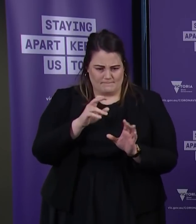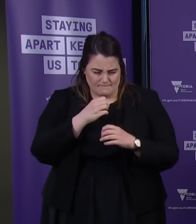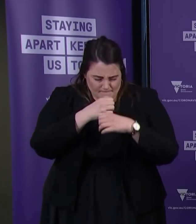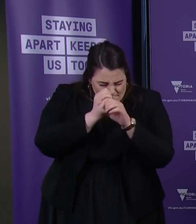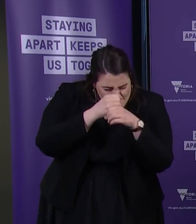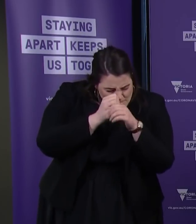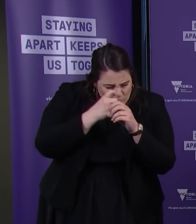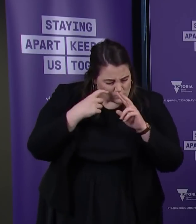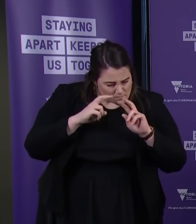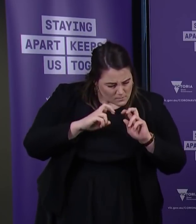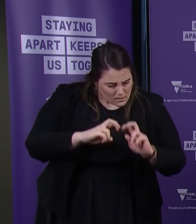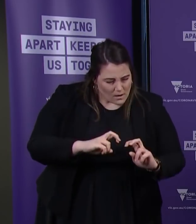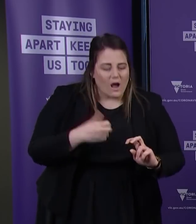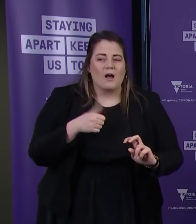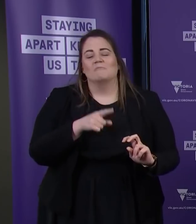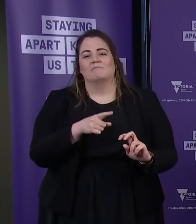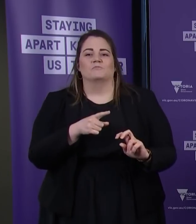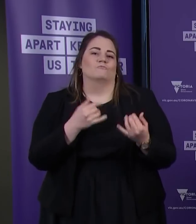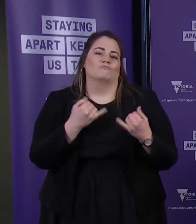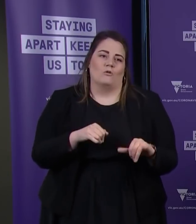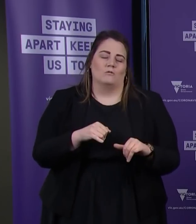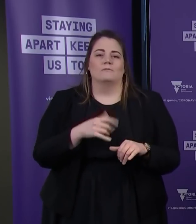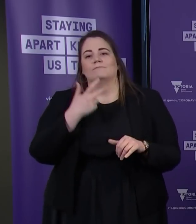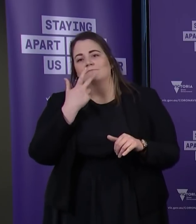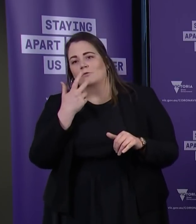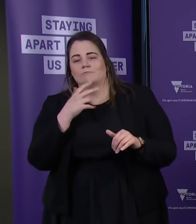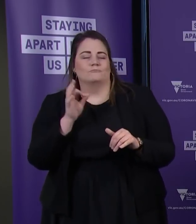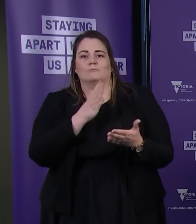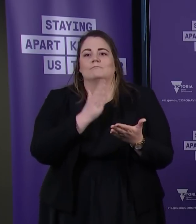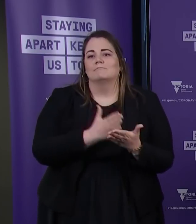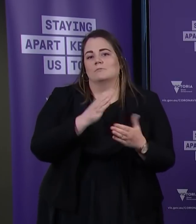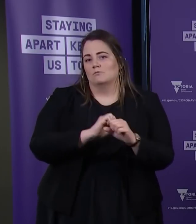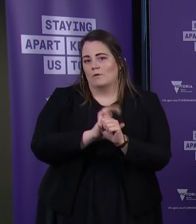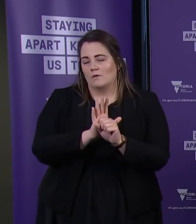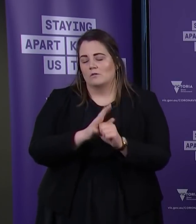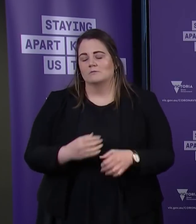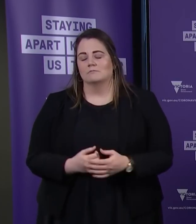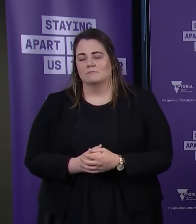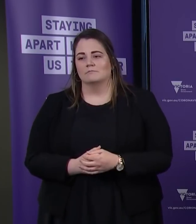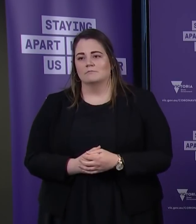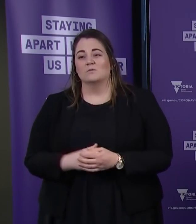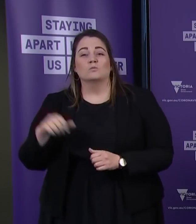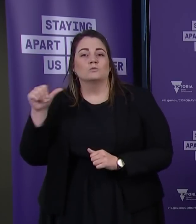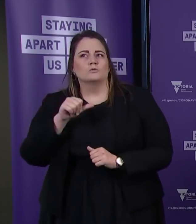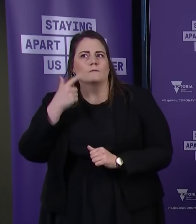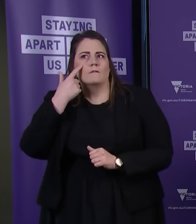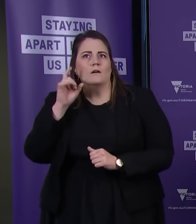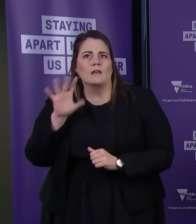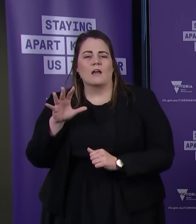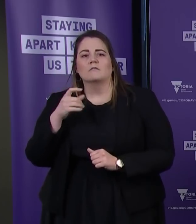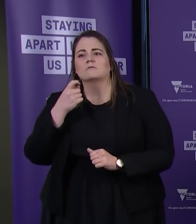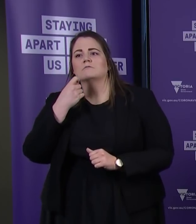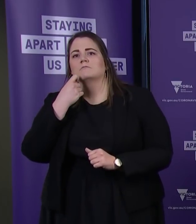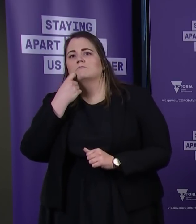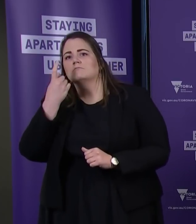answer on them, and they get resolved within 24 or 48 hours. So we should have an answer on this after the